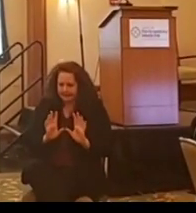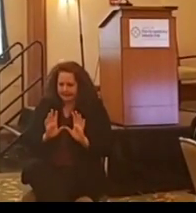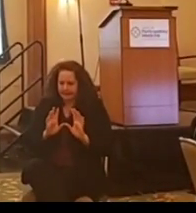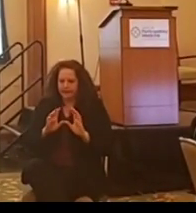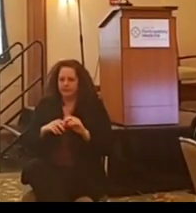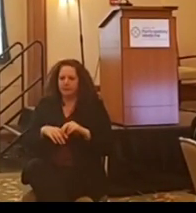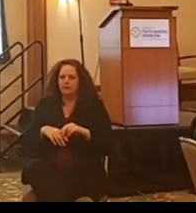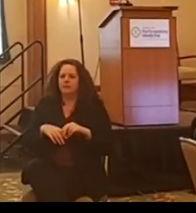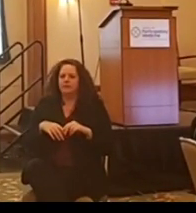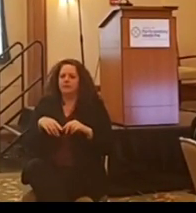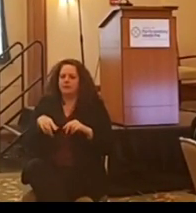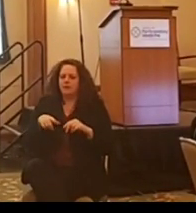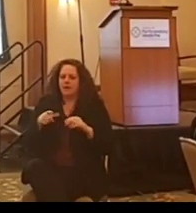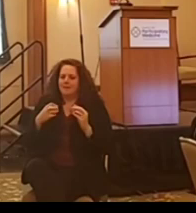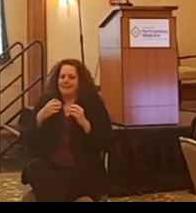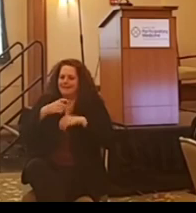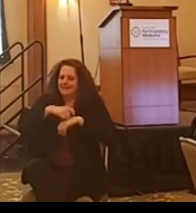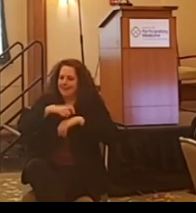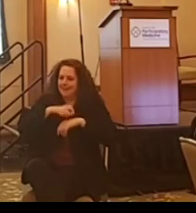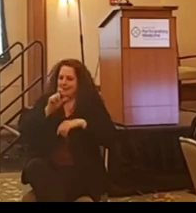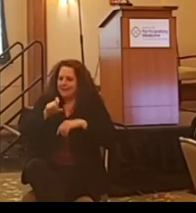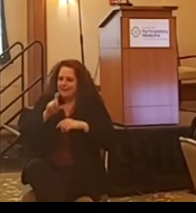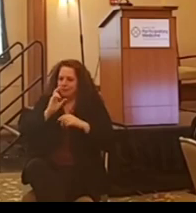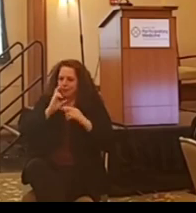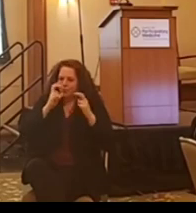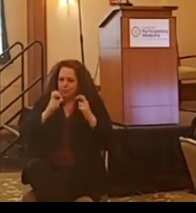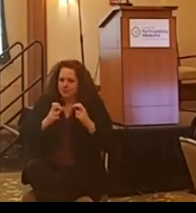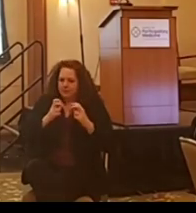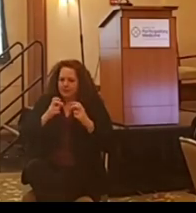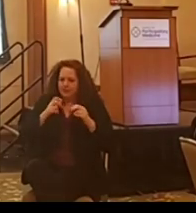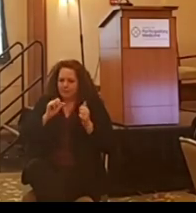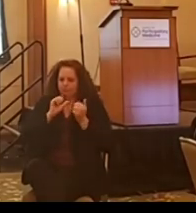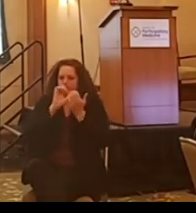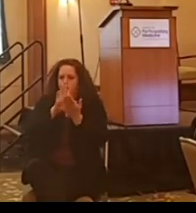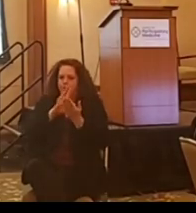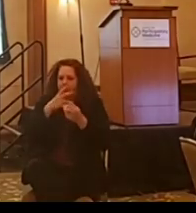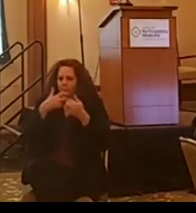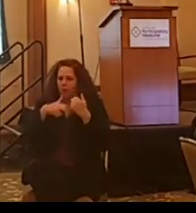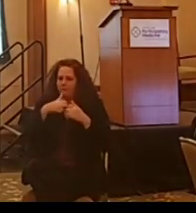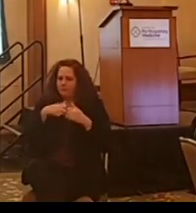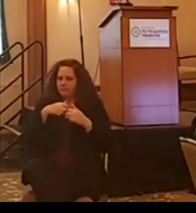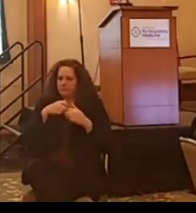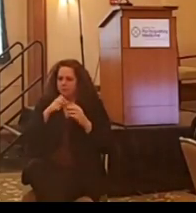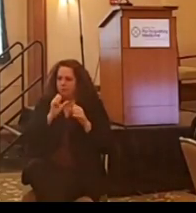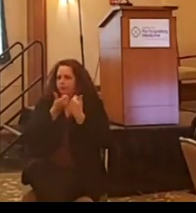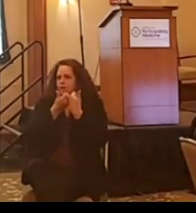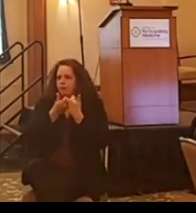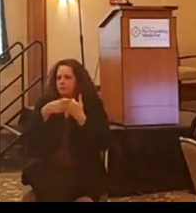need in order to address the problems and the challenges that they may be facing.